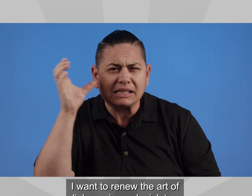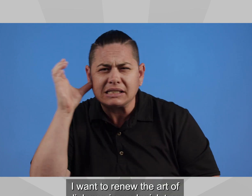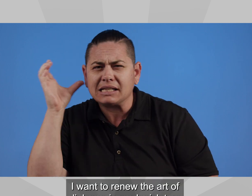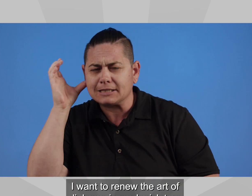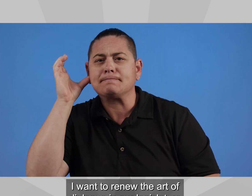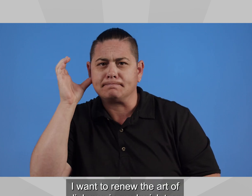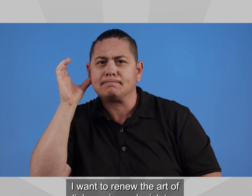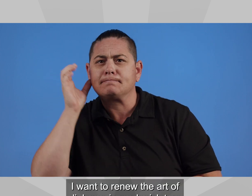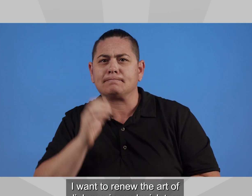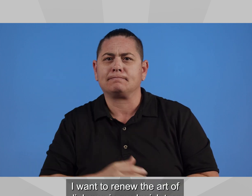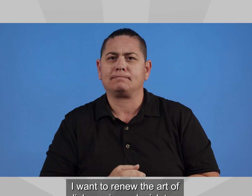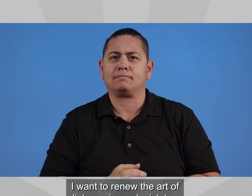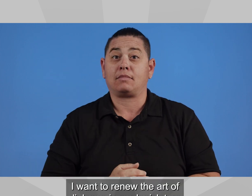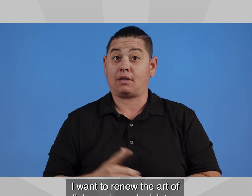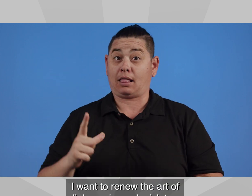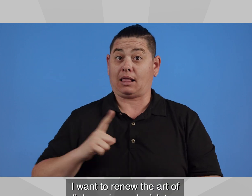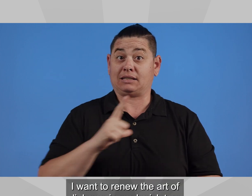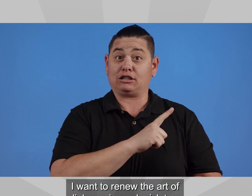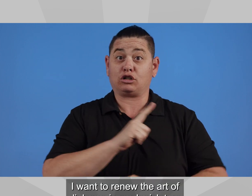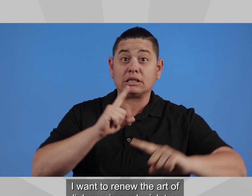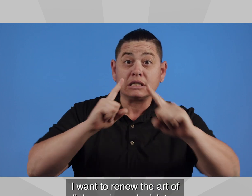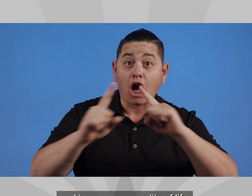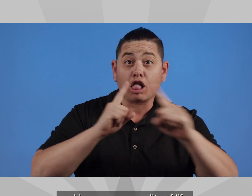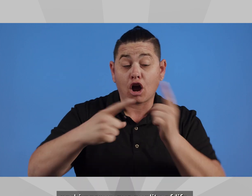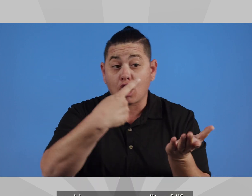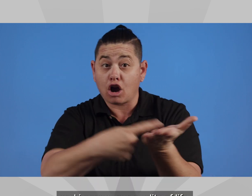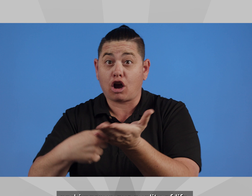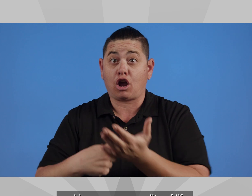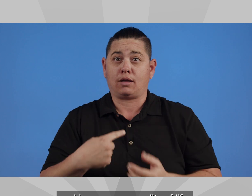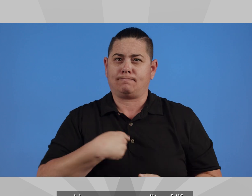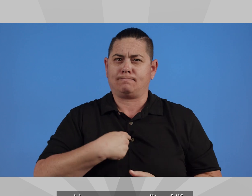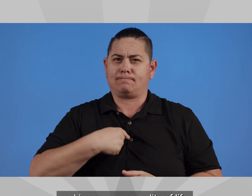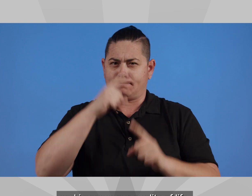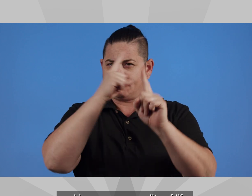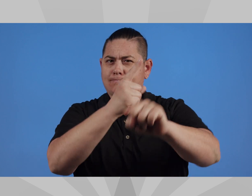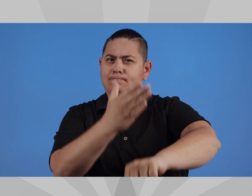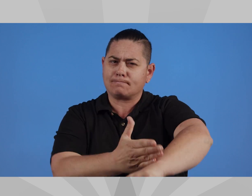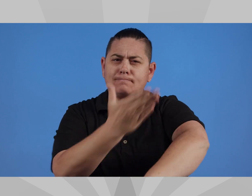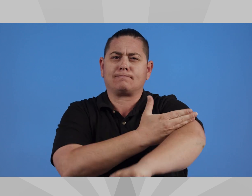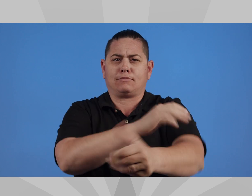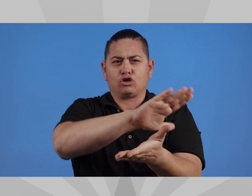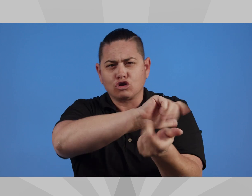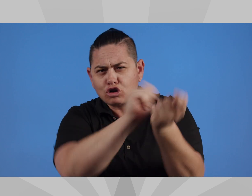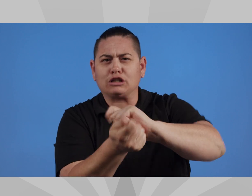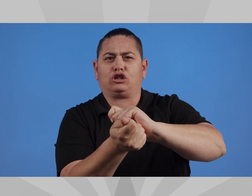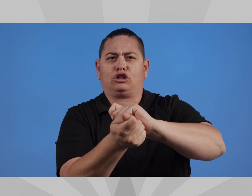I want to renew the art of dialogue in our legislature and improve our quality of life.